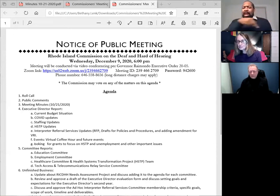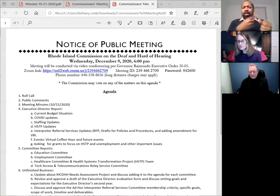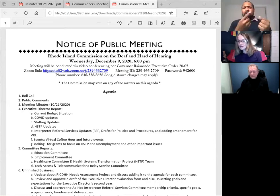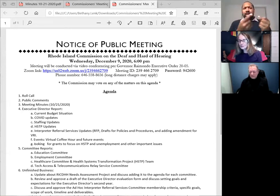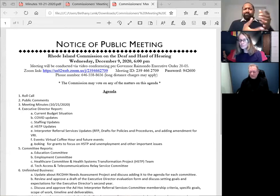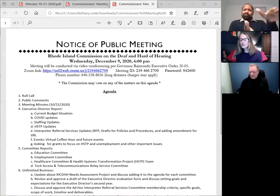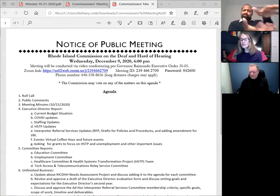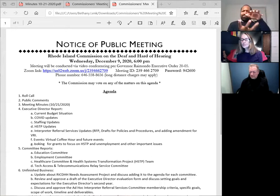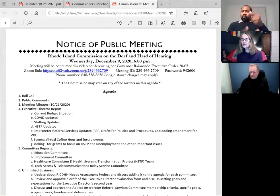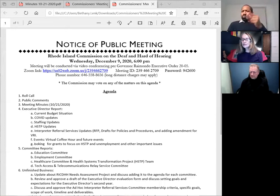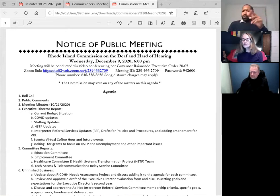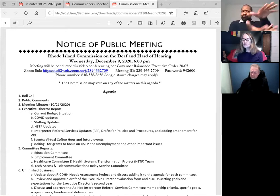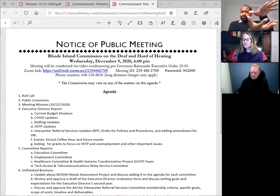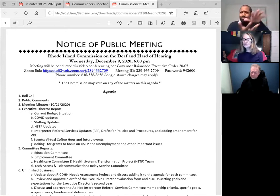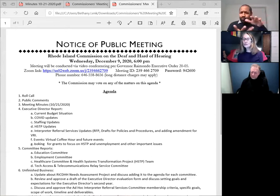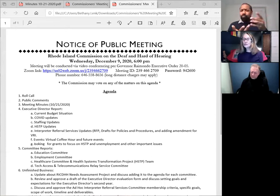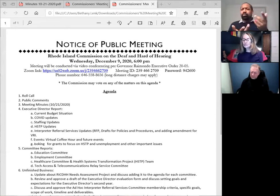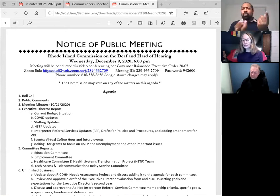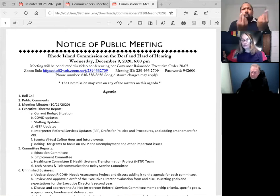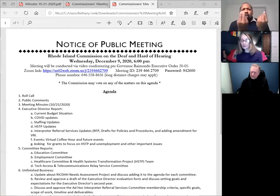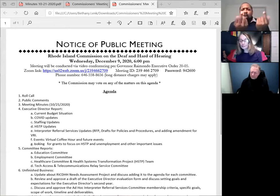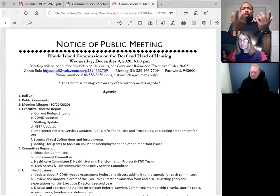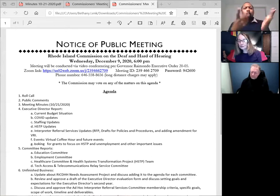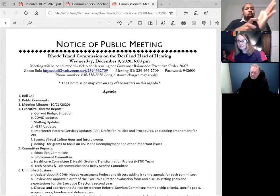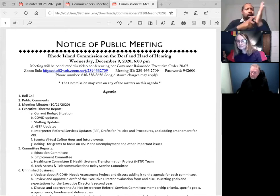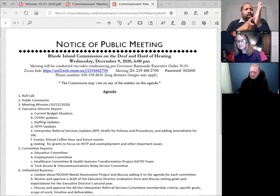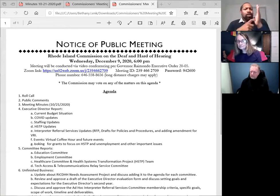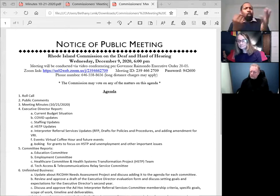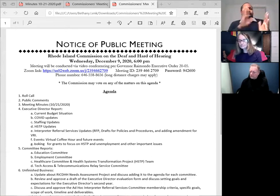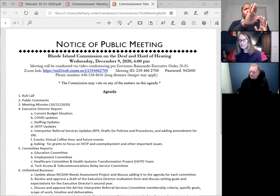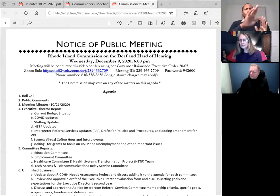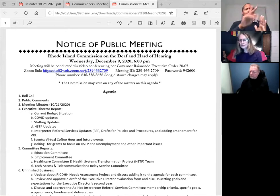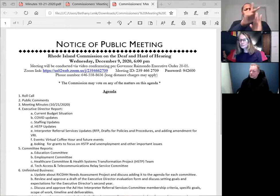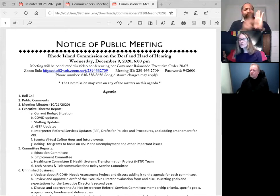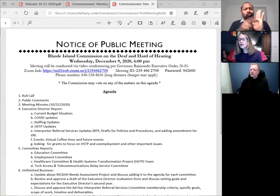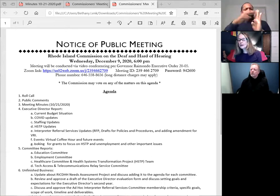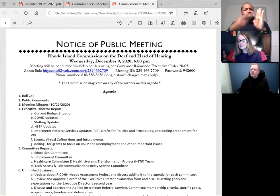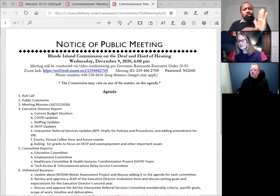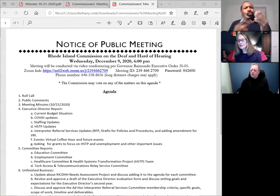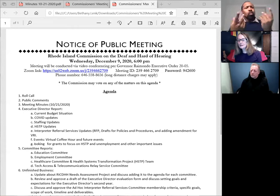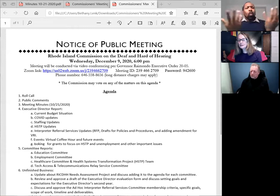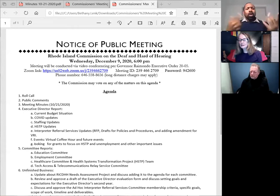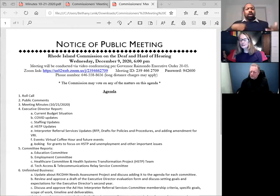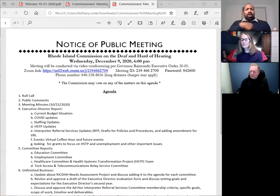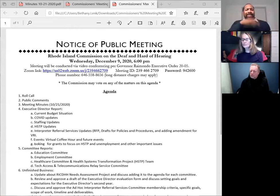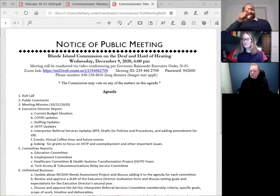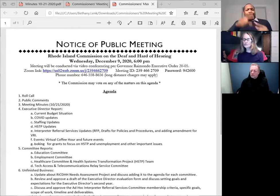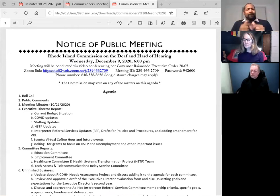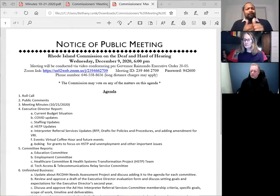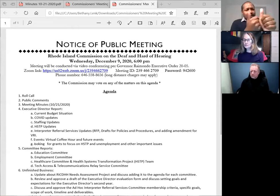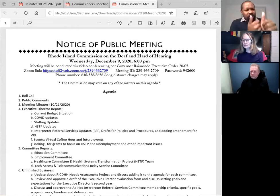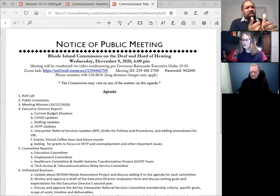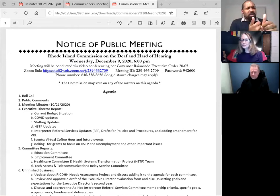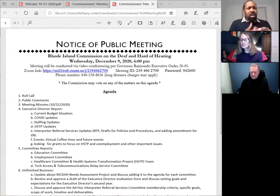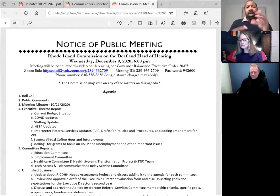agencies about what can we do to get grant money? What's required? What sort